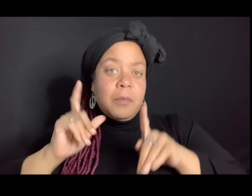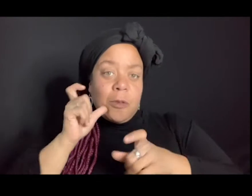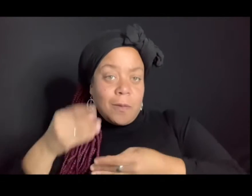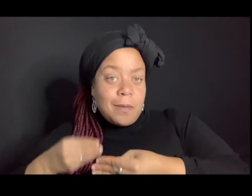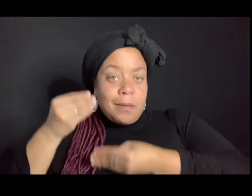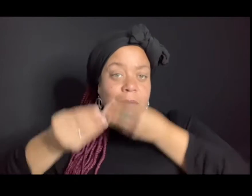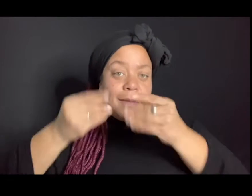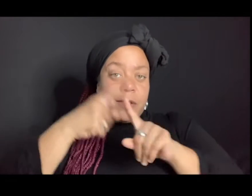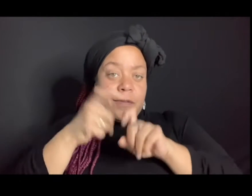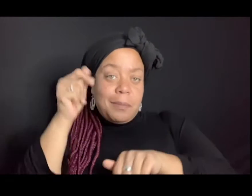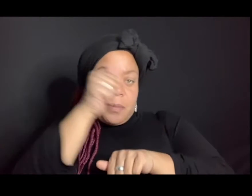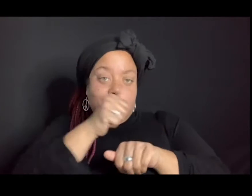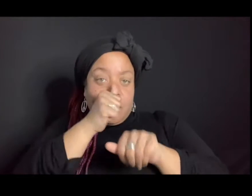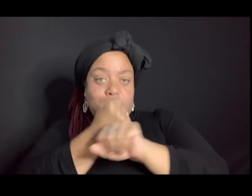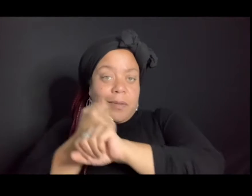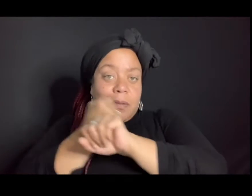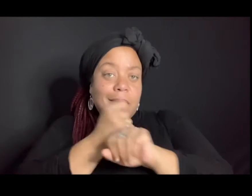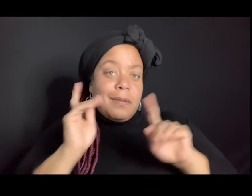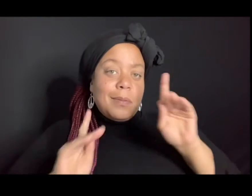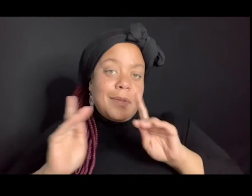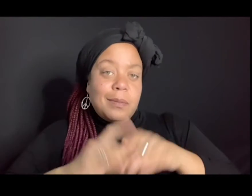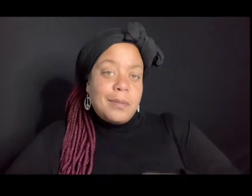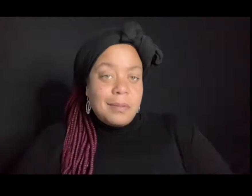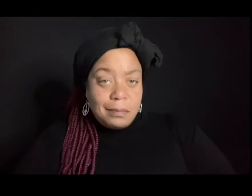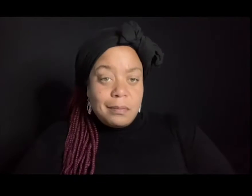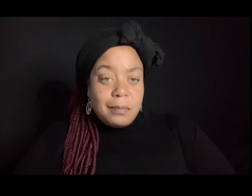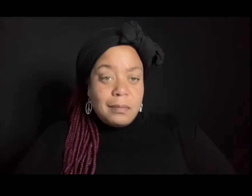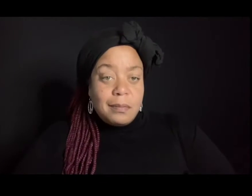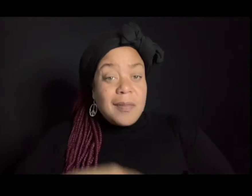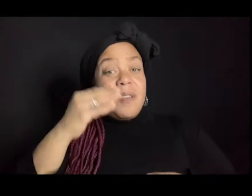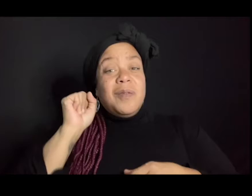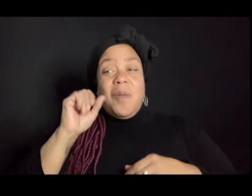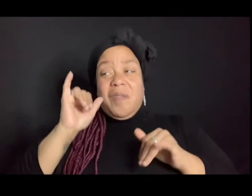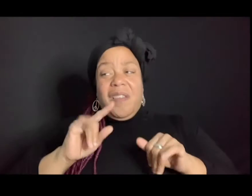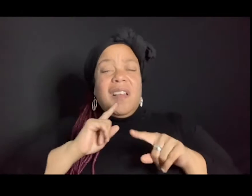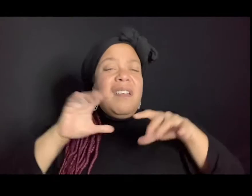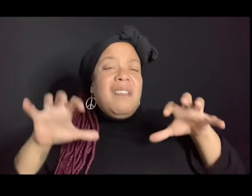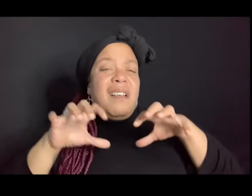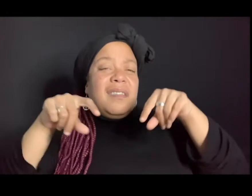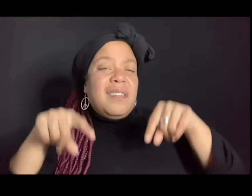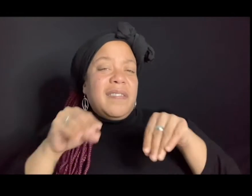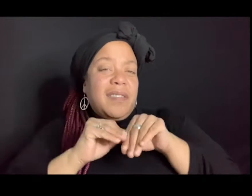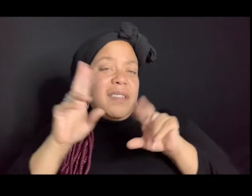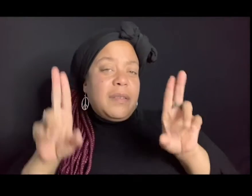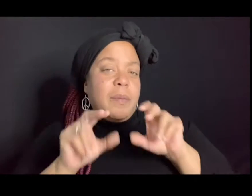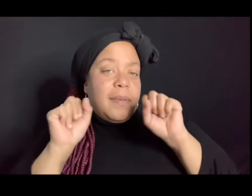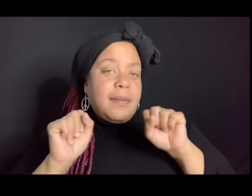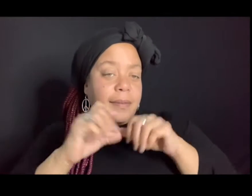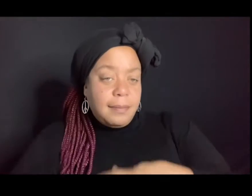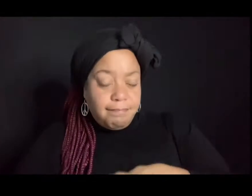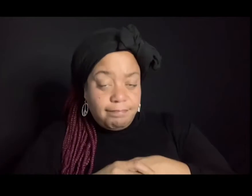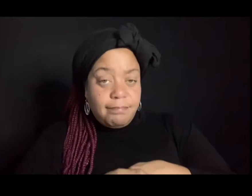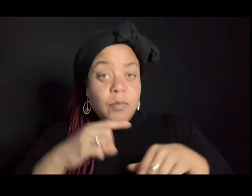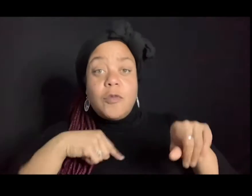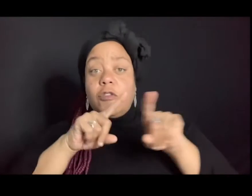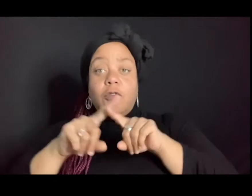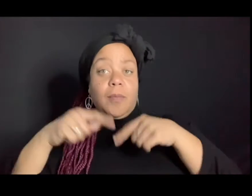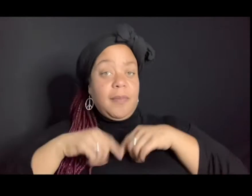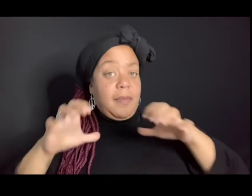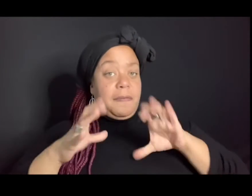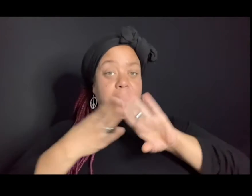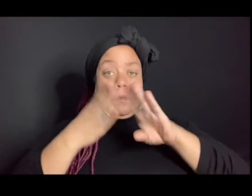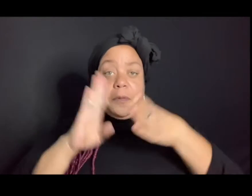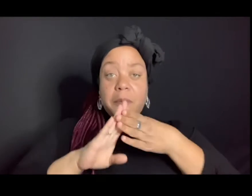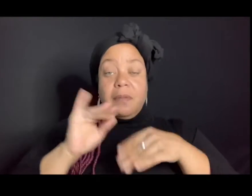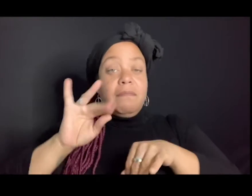who are descendants of African enslaved people. And so that was active in the United States. And you also